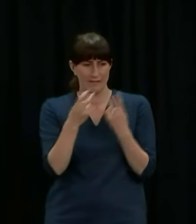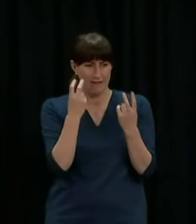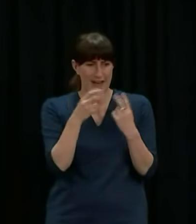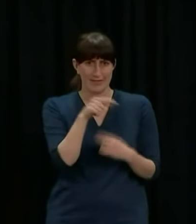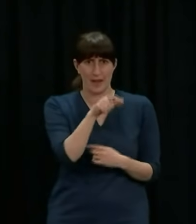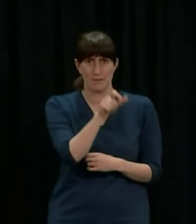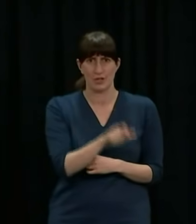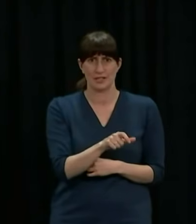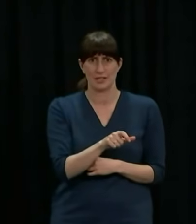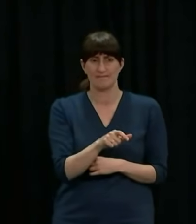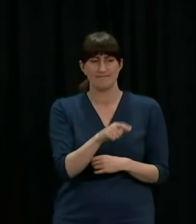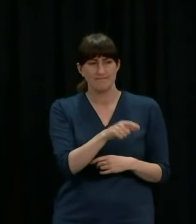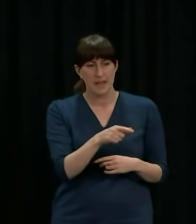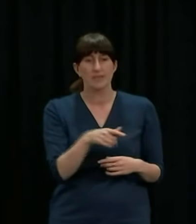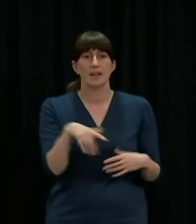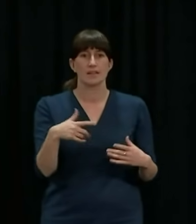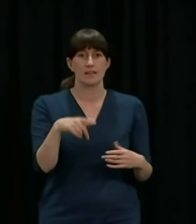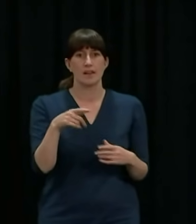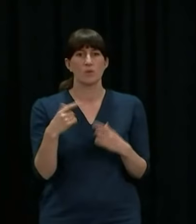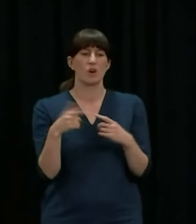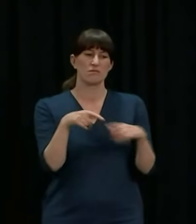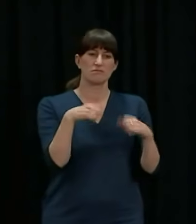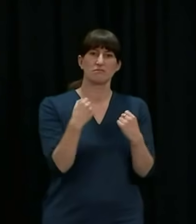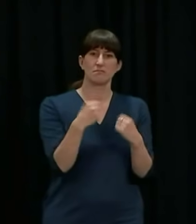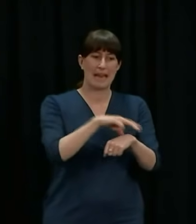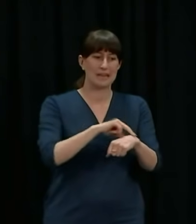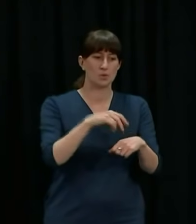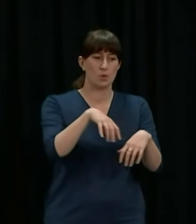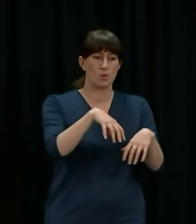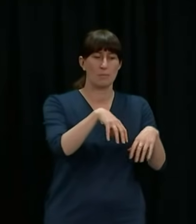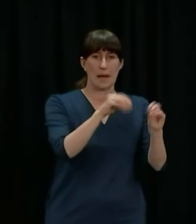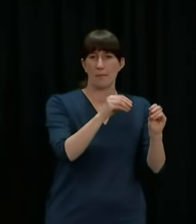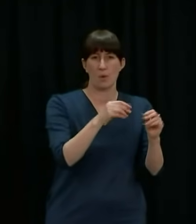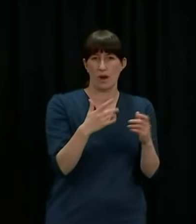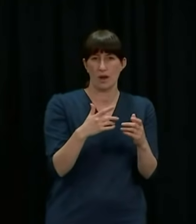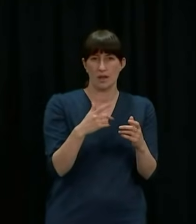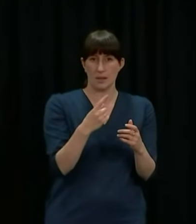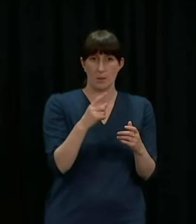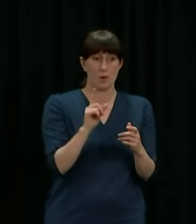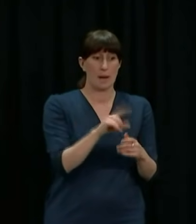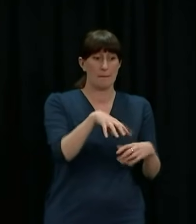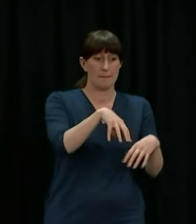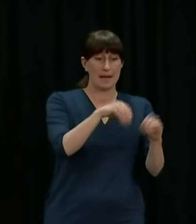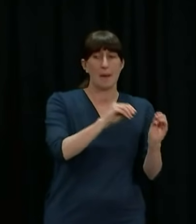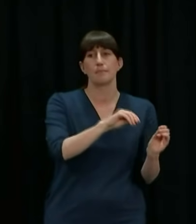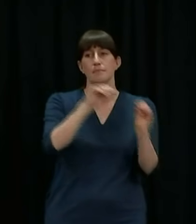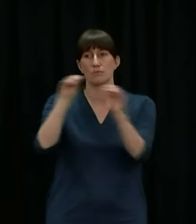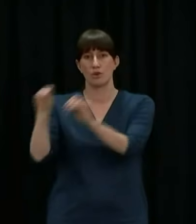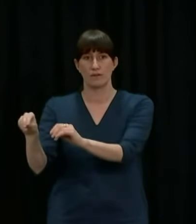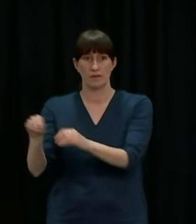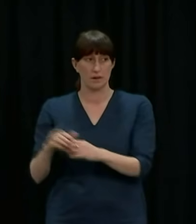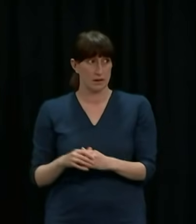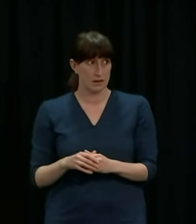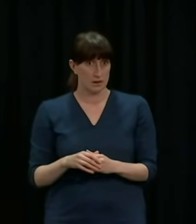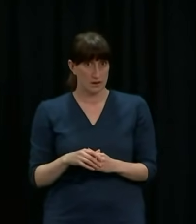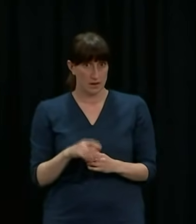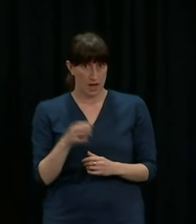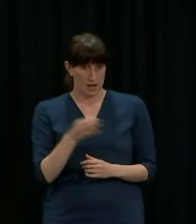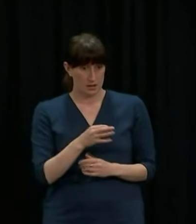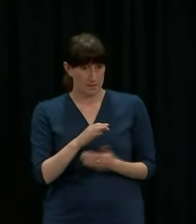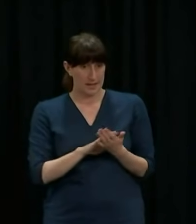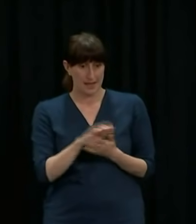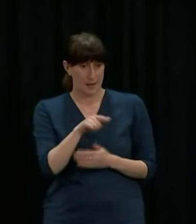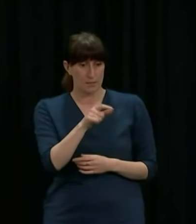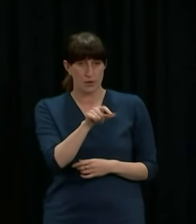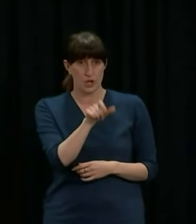get them transported to the quarantine facility and undertake case interview. Specifically being given an exemption to home isolate?